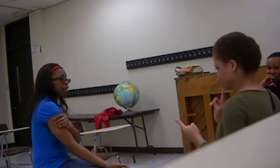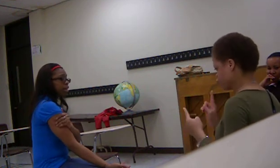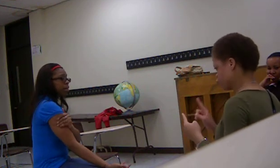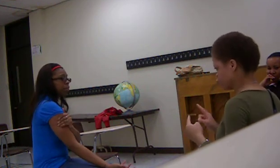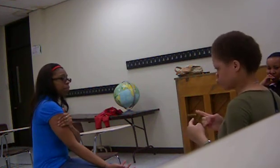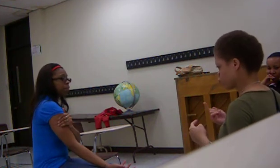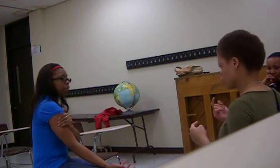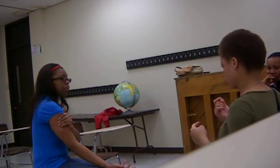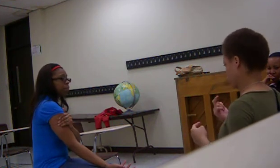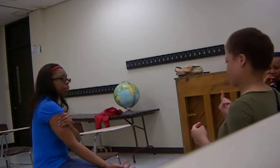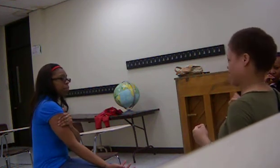chit-chatting.